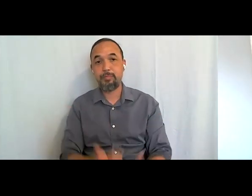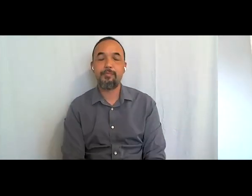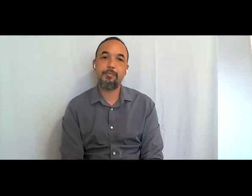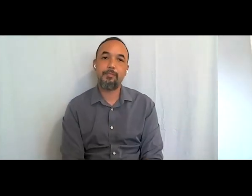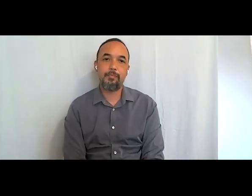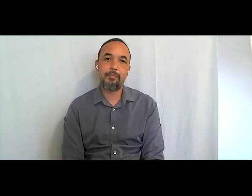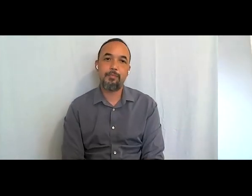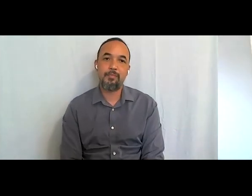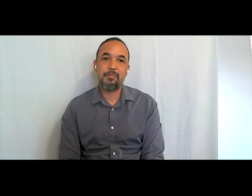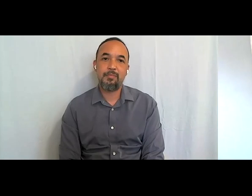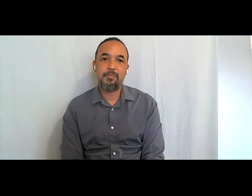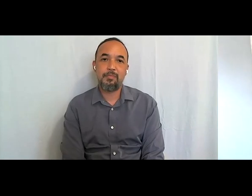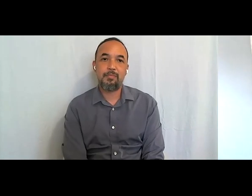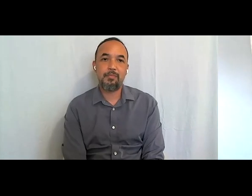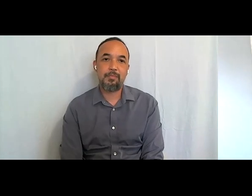So